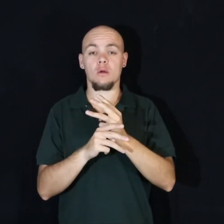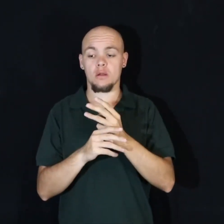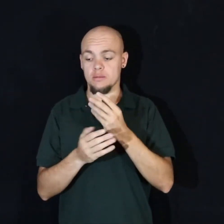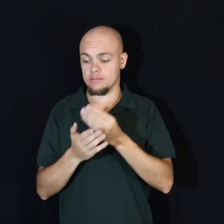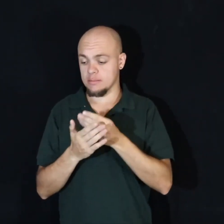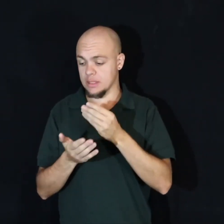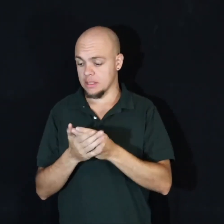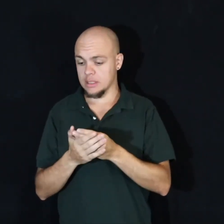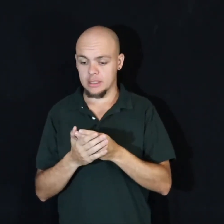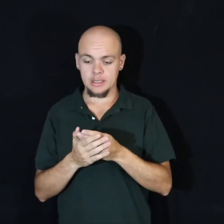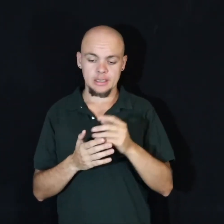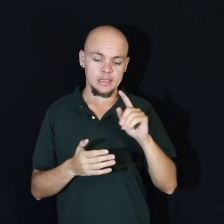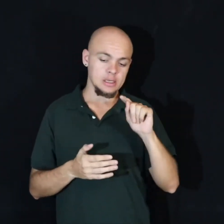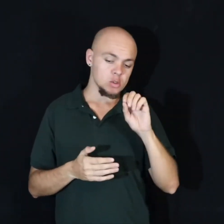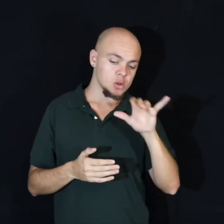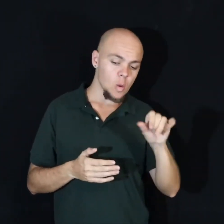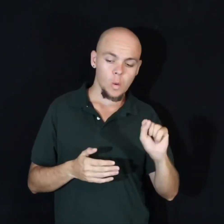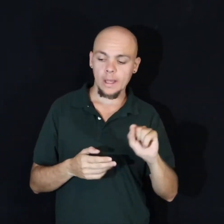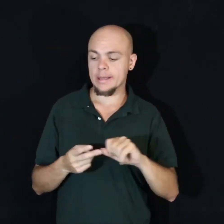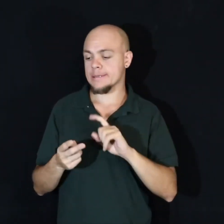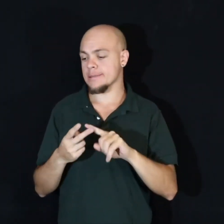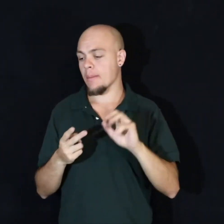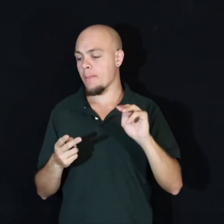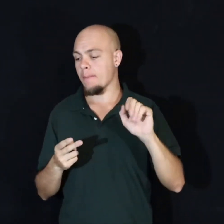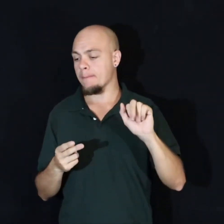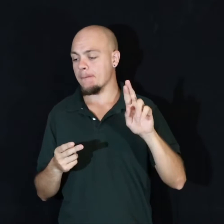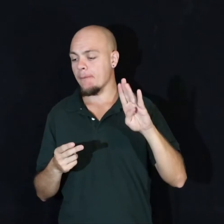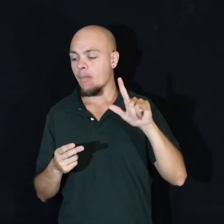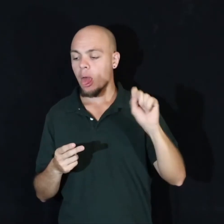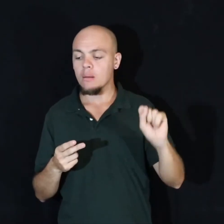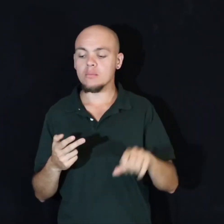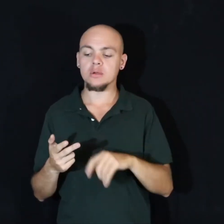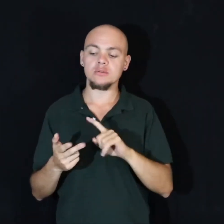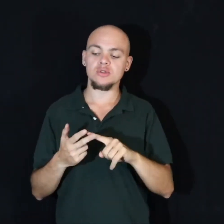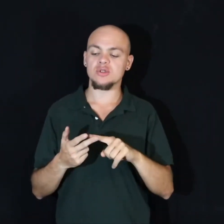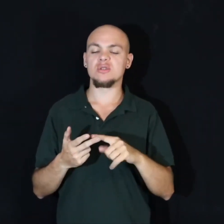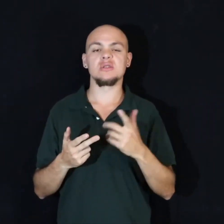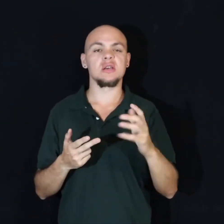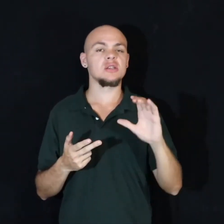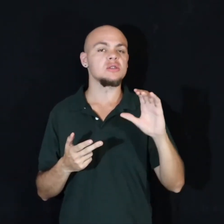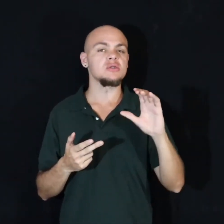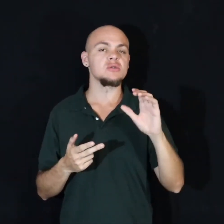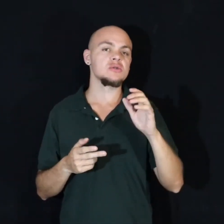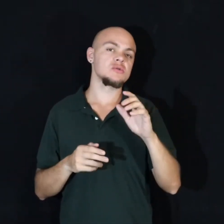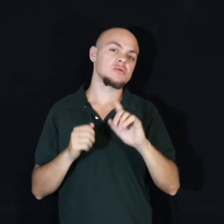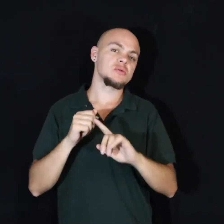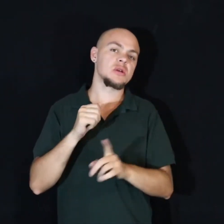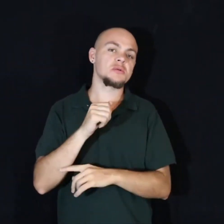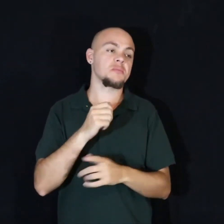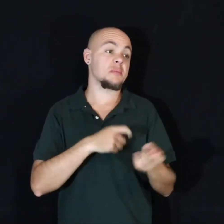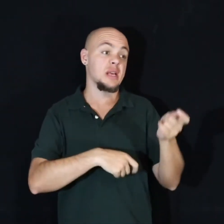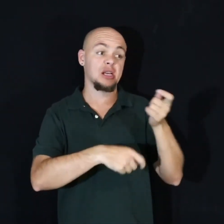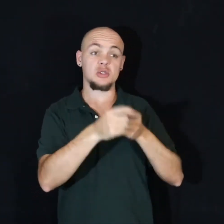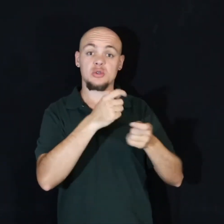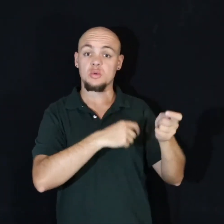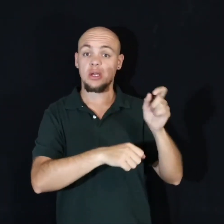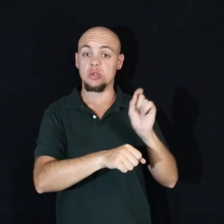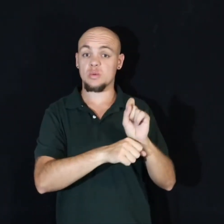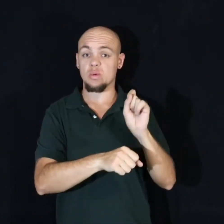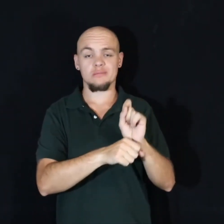toys, marbles, and trash. Enough to buy an exchange of work, maybe, but not half enough to buy so much as half an hour